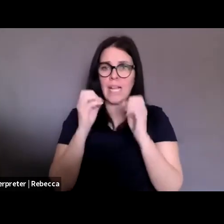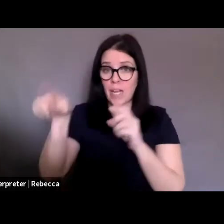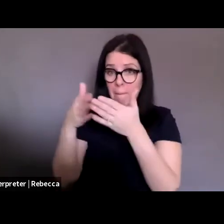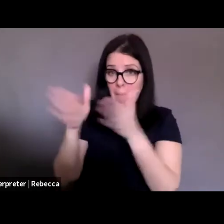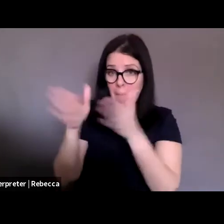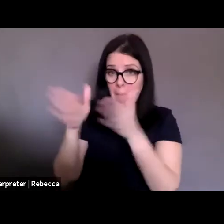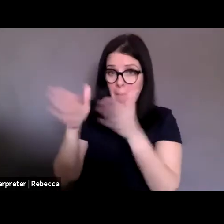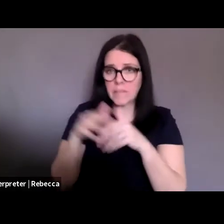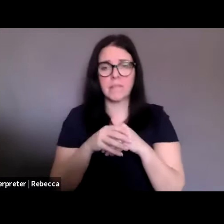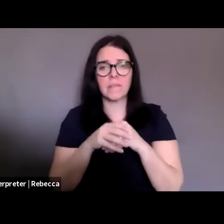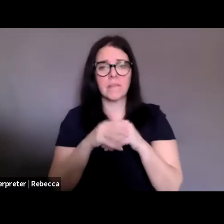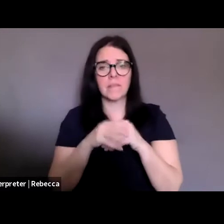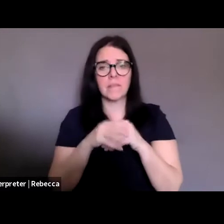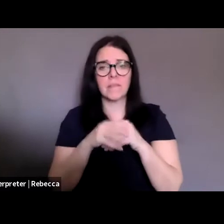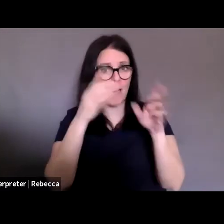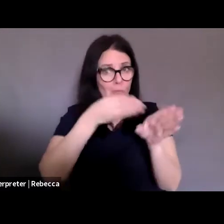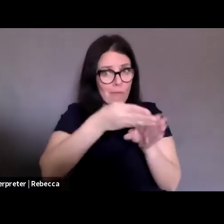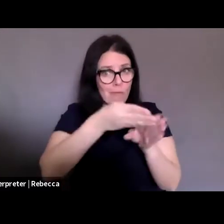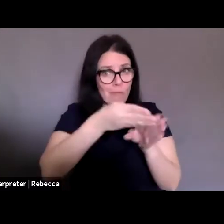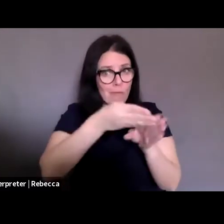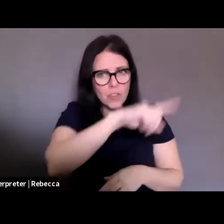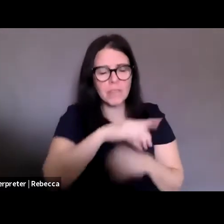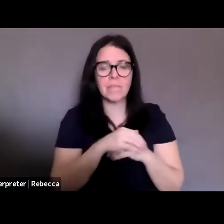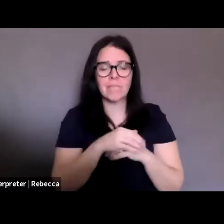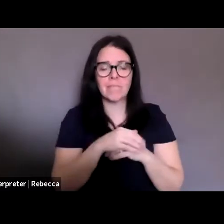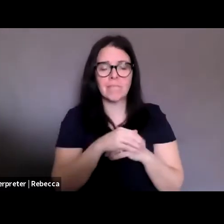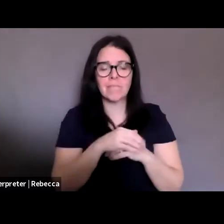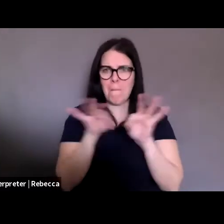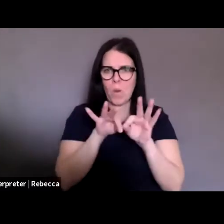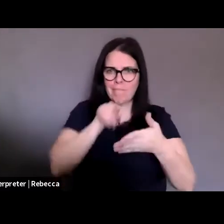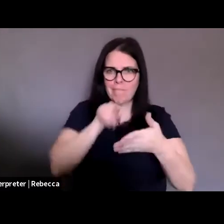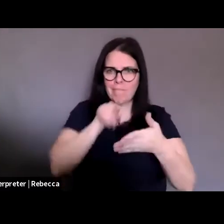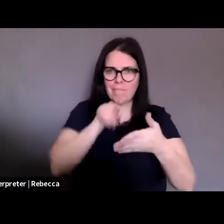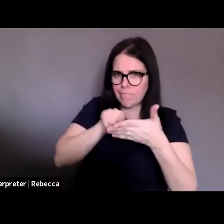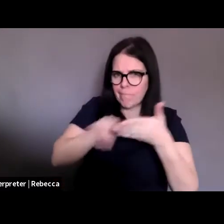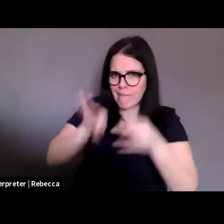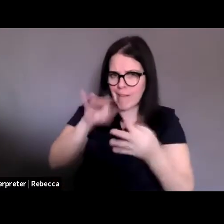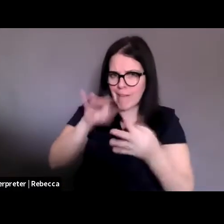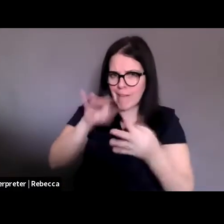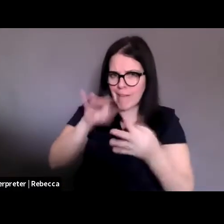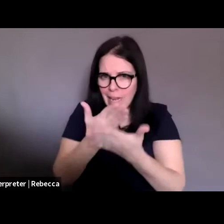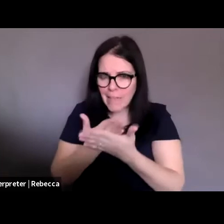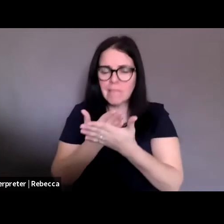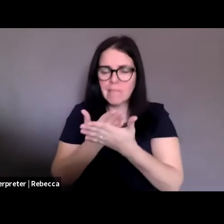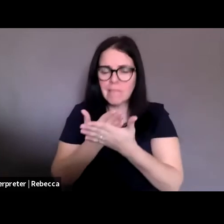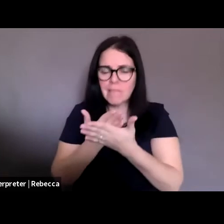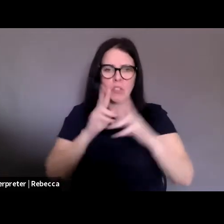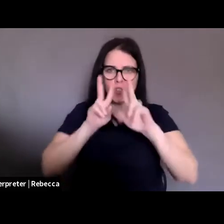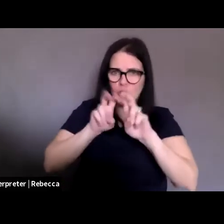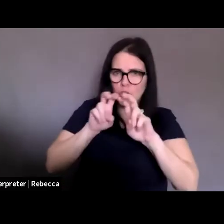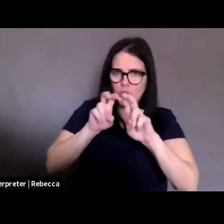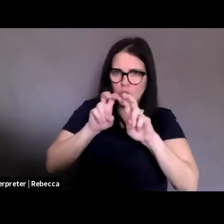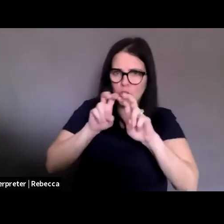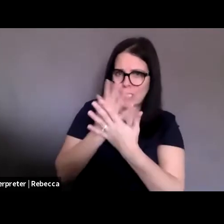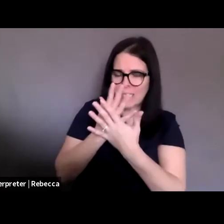be proper fact-finding and screening in dealing with these cases. We know there's an onus on all of us